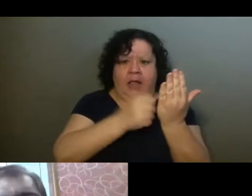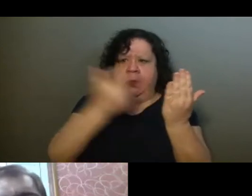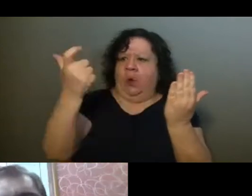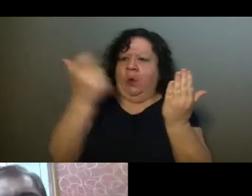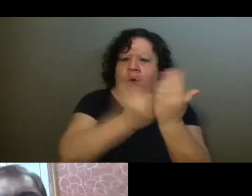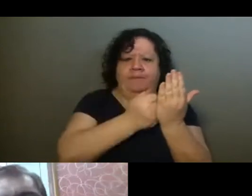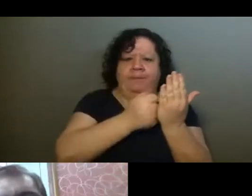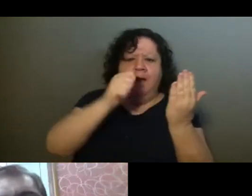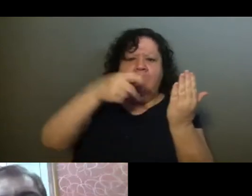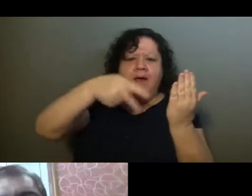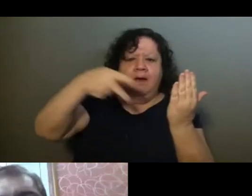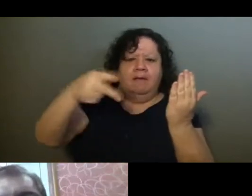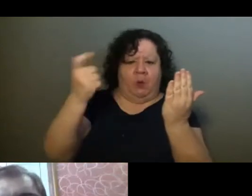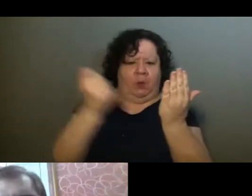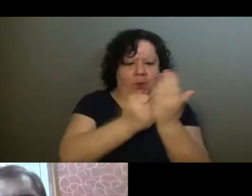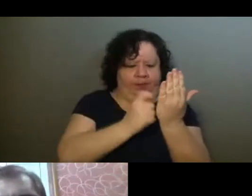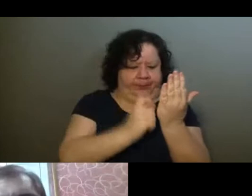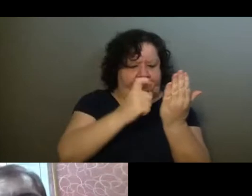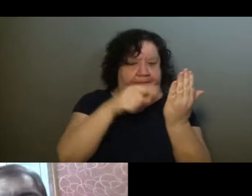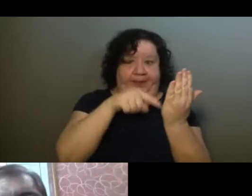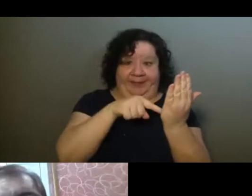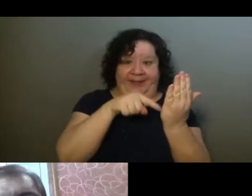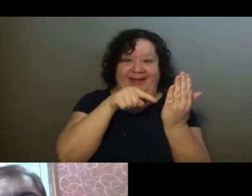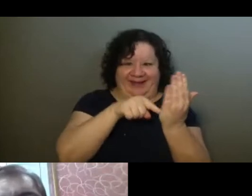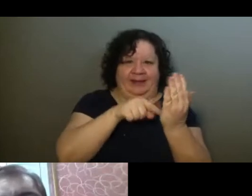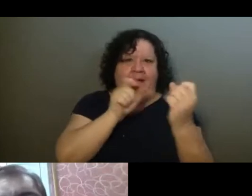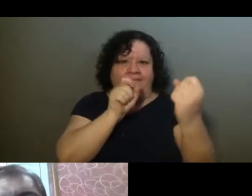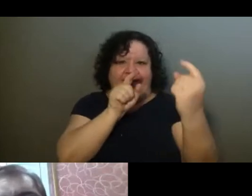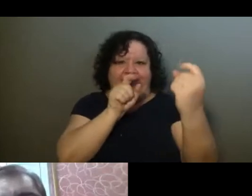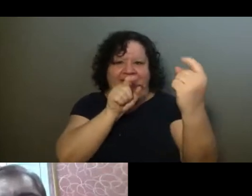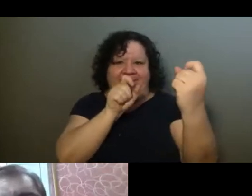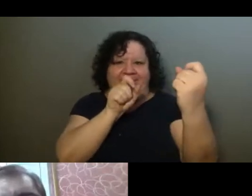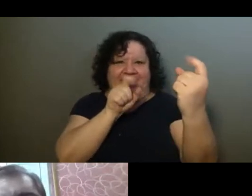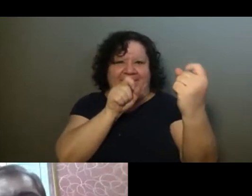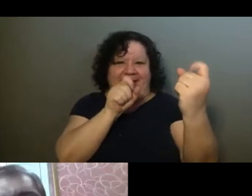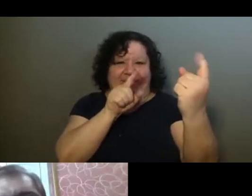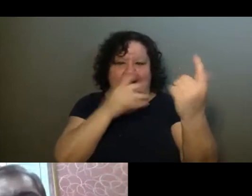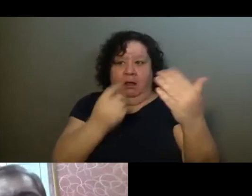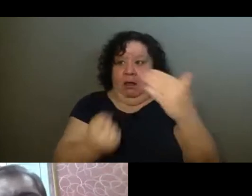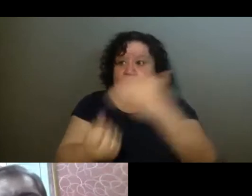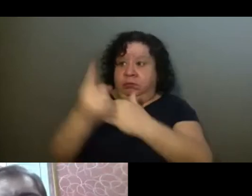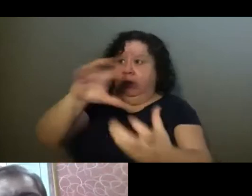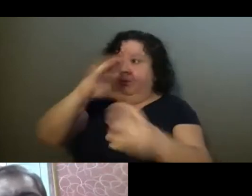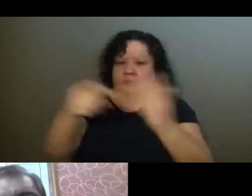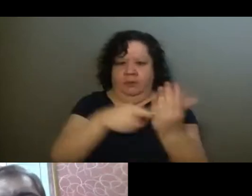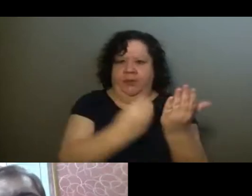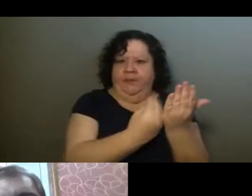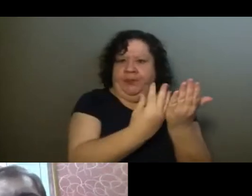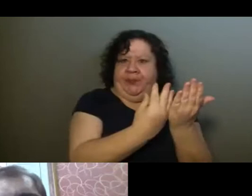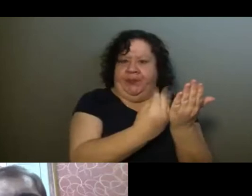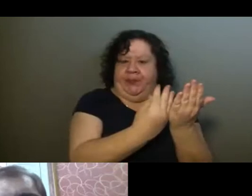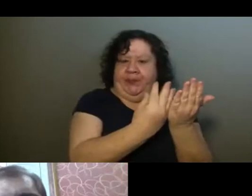provides the alert. There are multiple ways of providing alert to keep taking care of different types of people with disabilities. The alerts